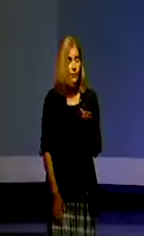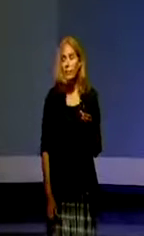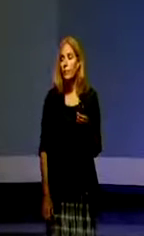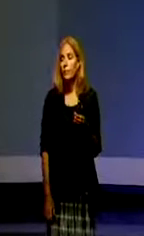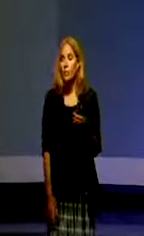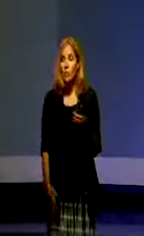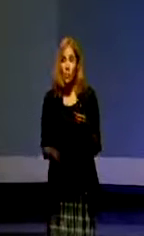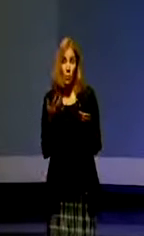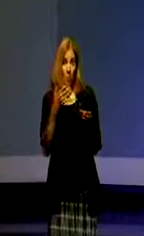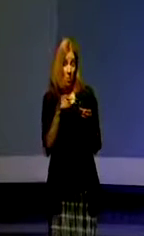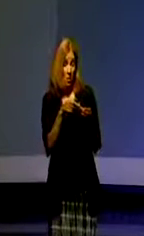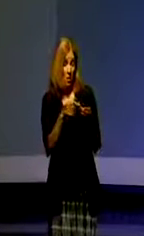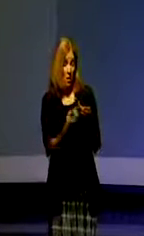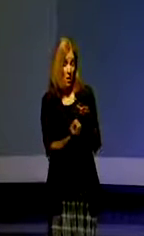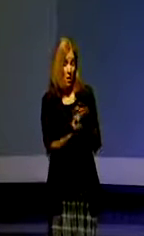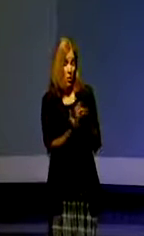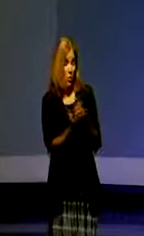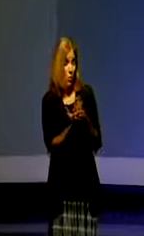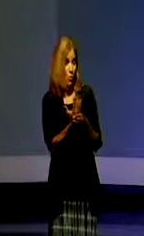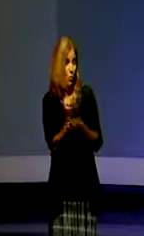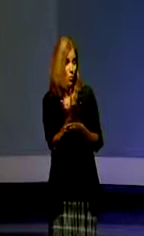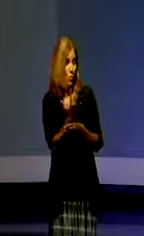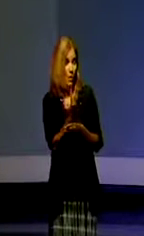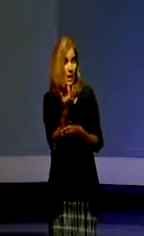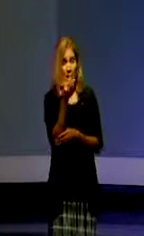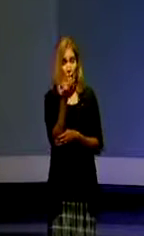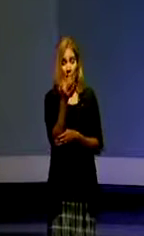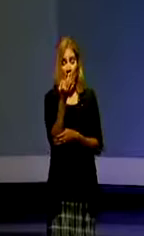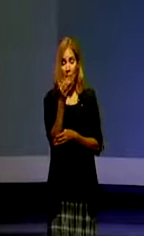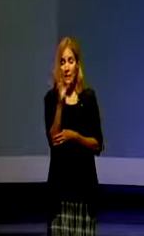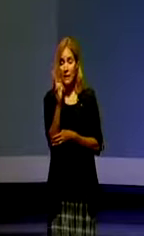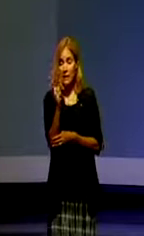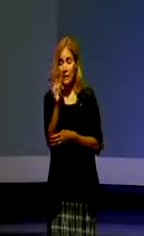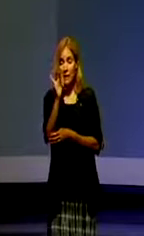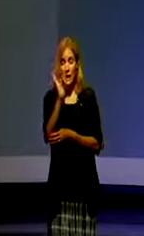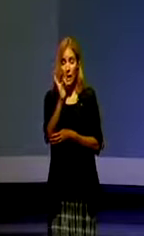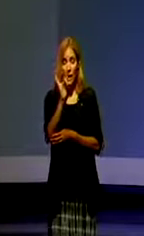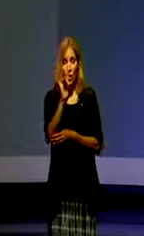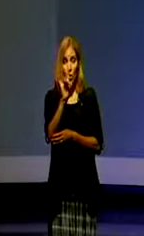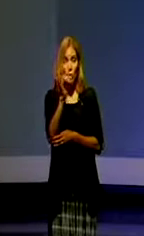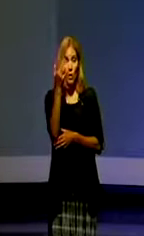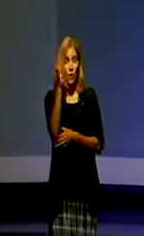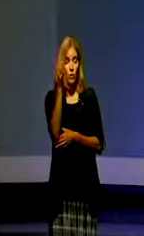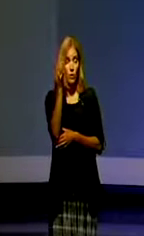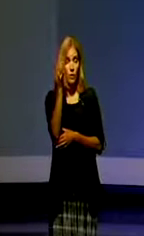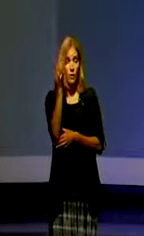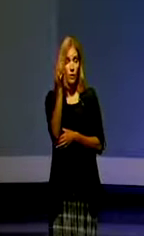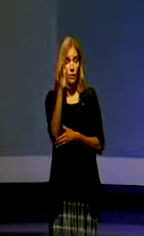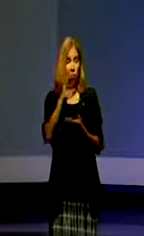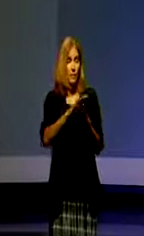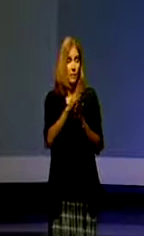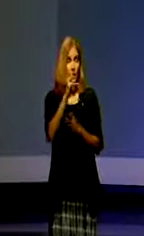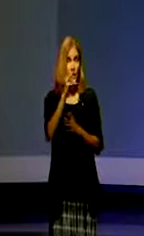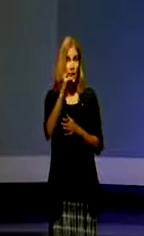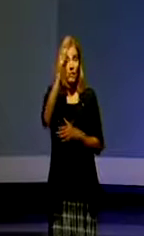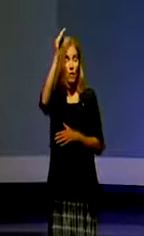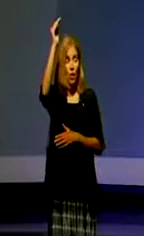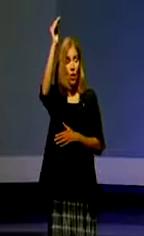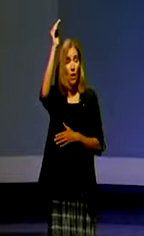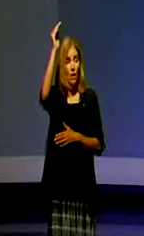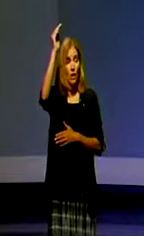And amazingly, they grew. And in 1968, one tree actually grew to a 6-foot-tall